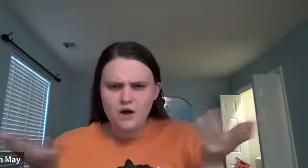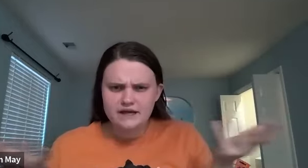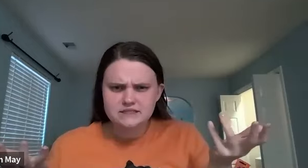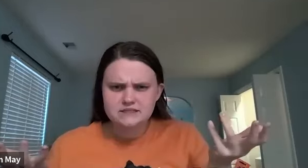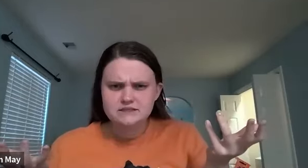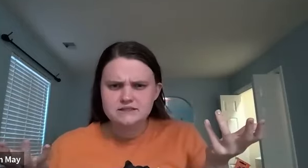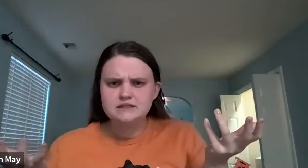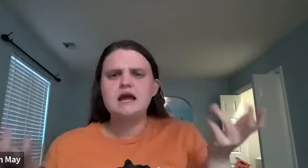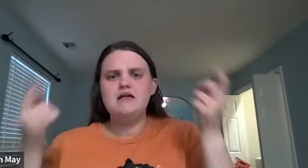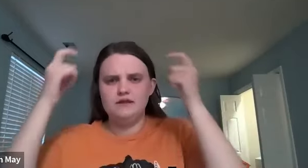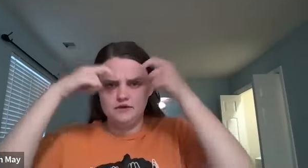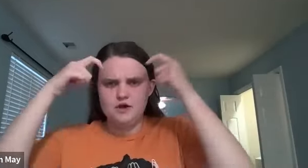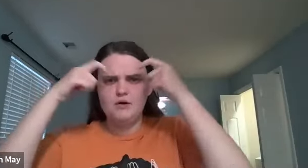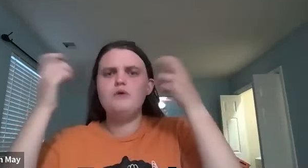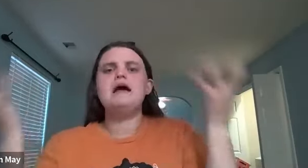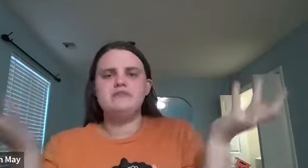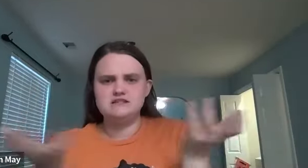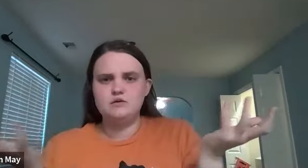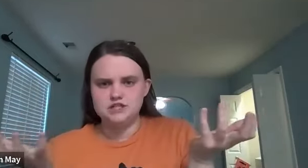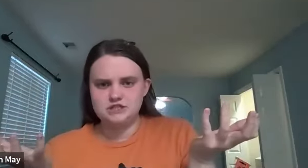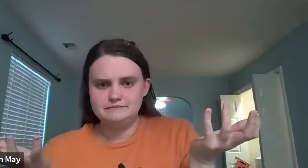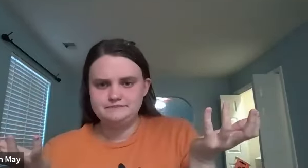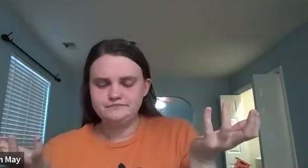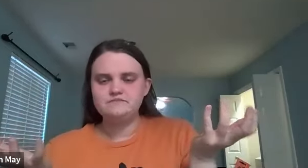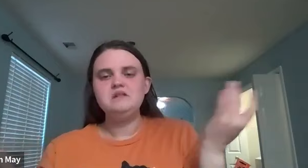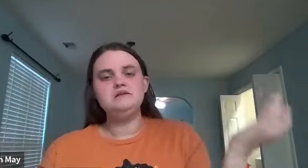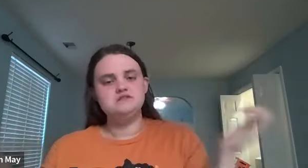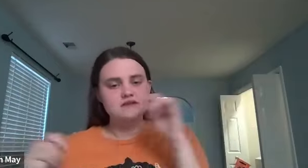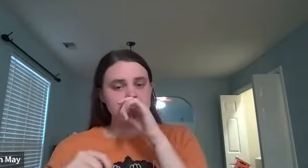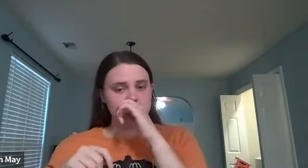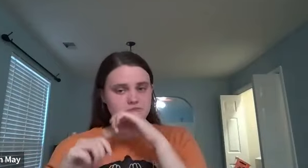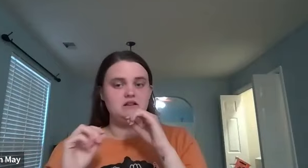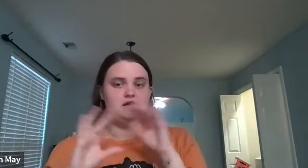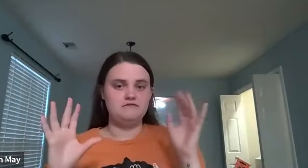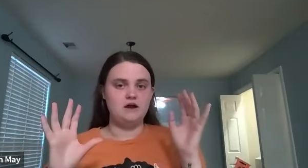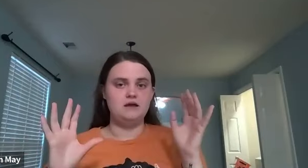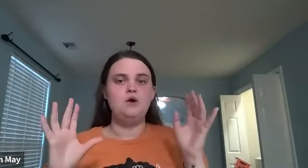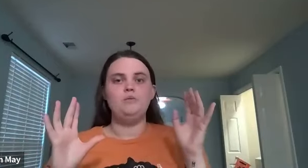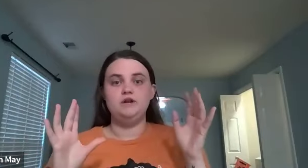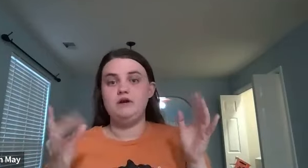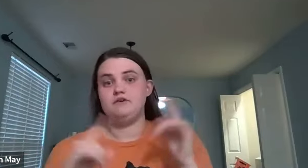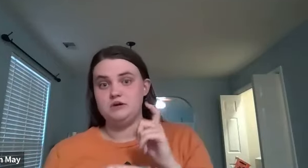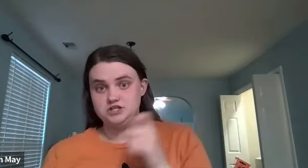what? And they'll know, okay, that's a question. So that's what helps them clarify when you have a question or